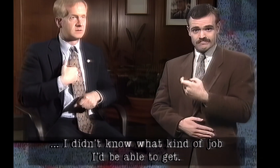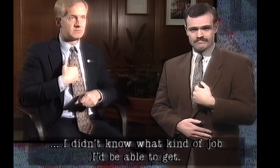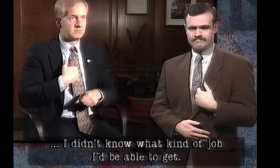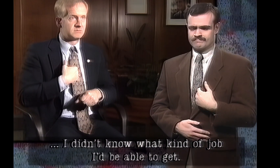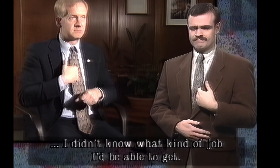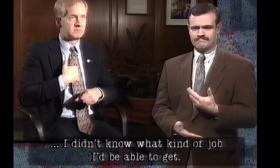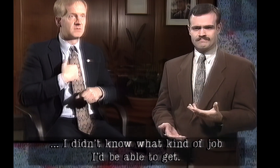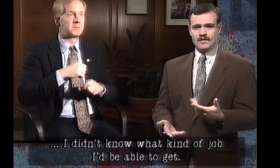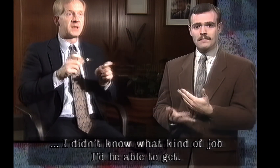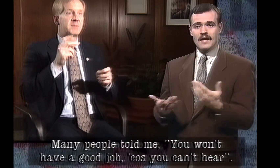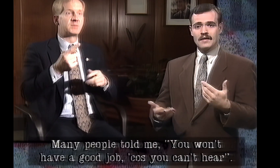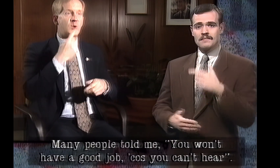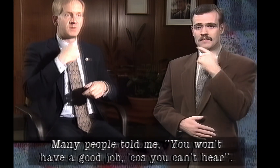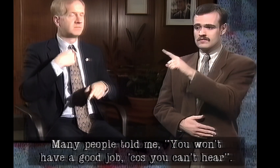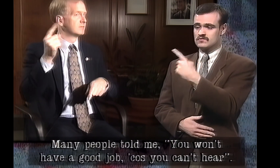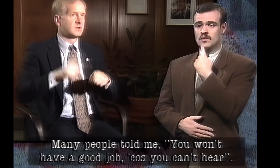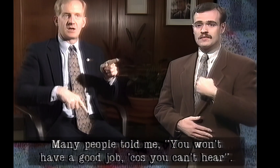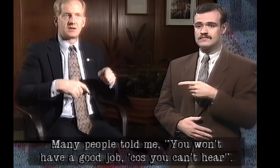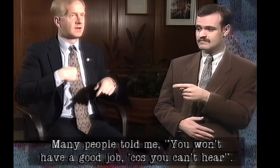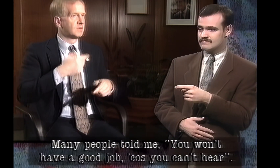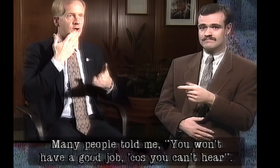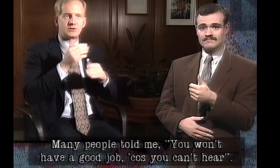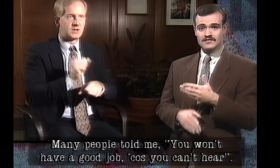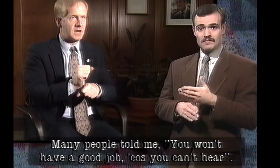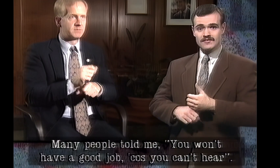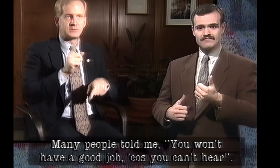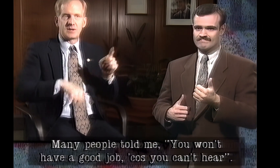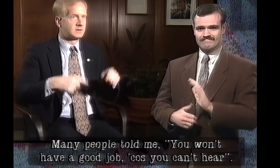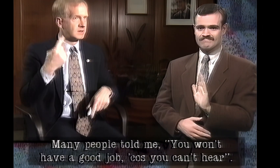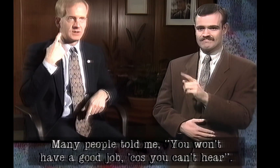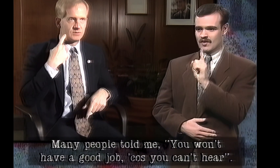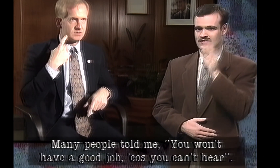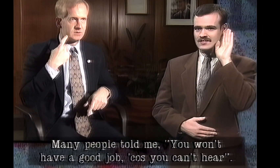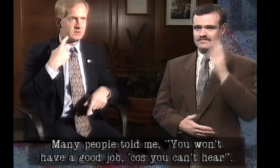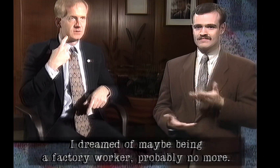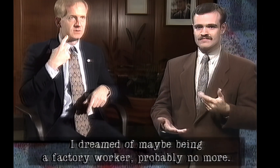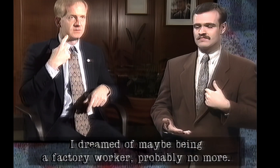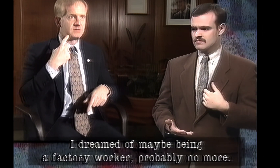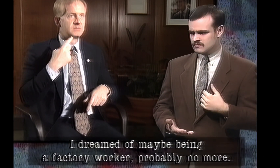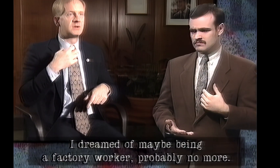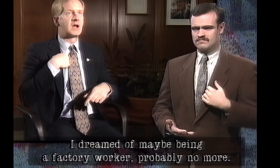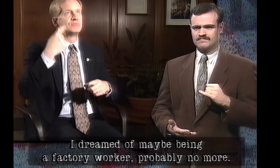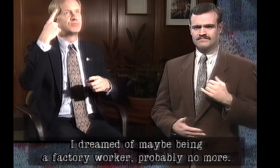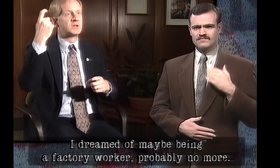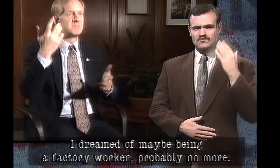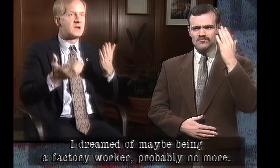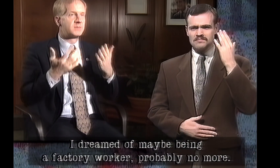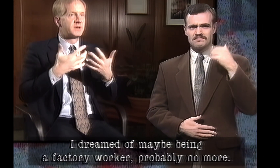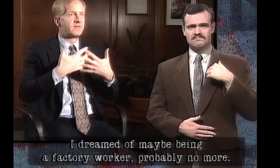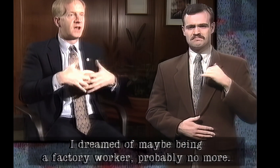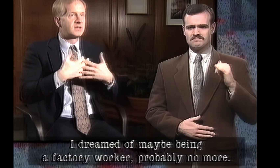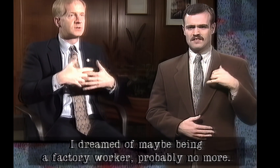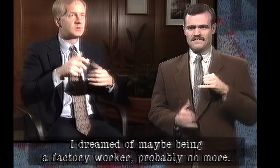able to get. Many people told me, you won't have a good job because you can't hear. And I dreamed of maybe being